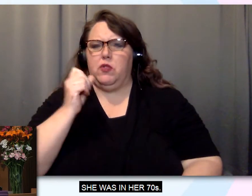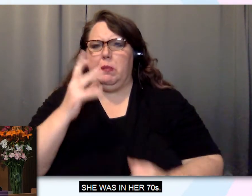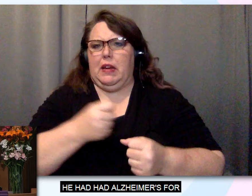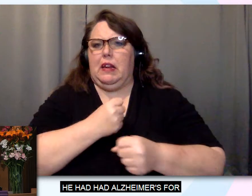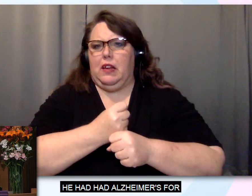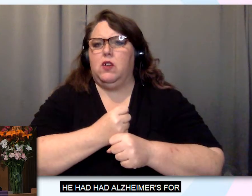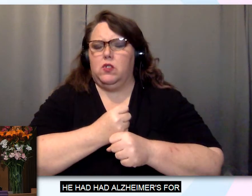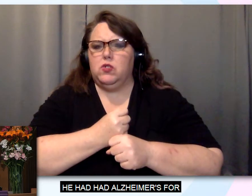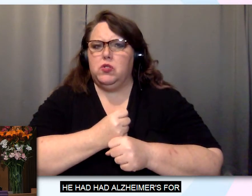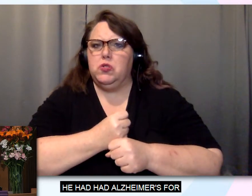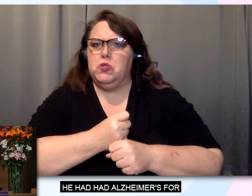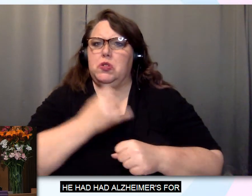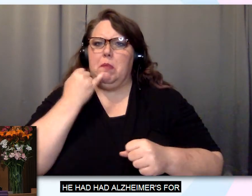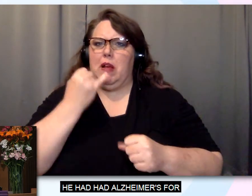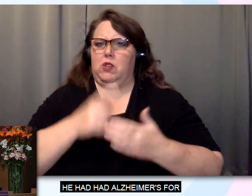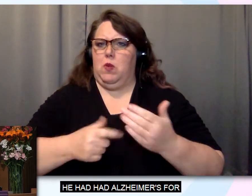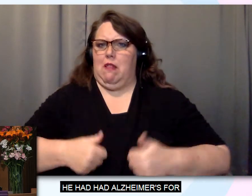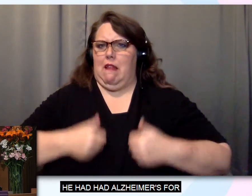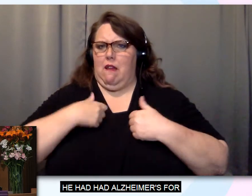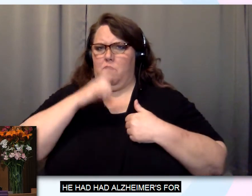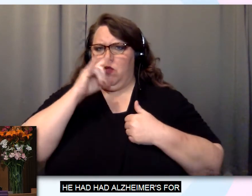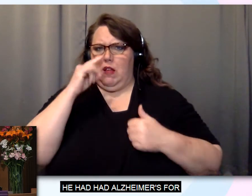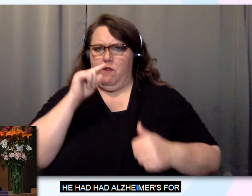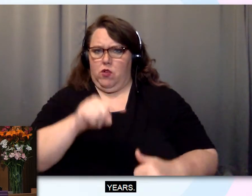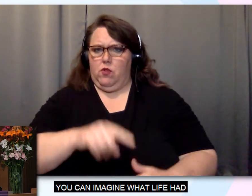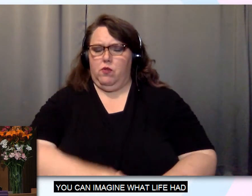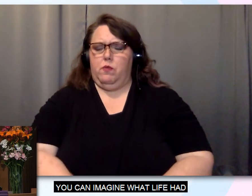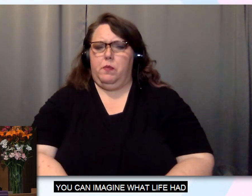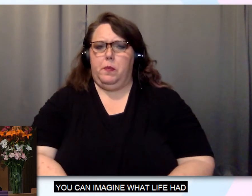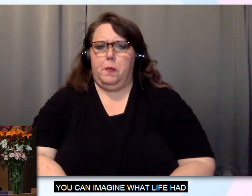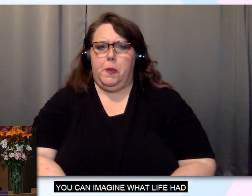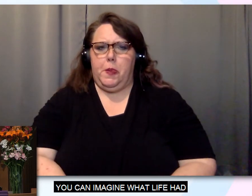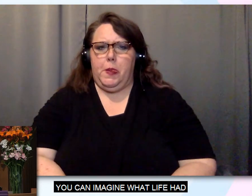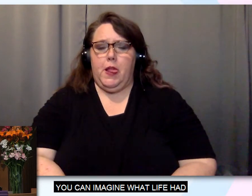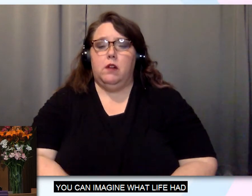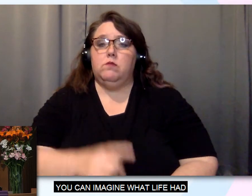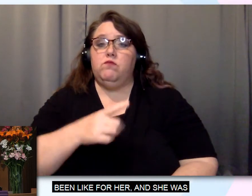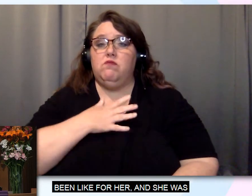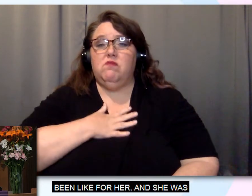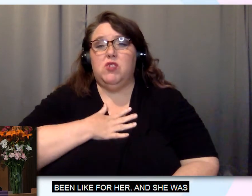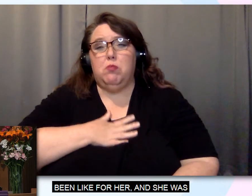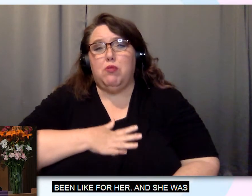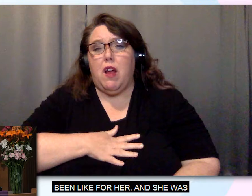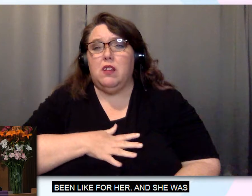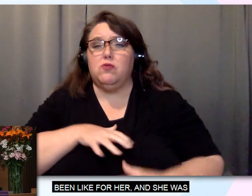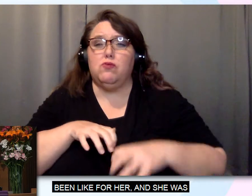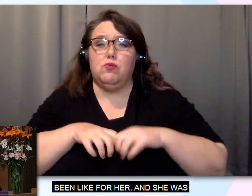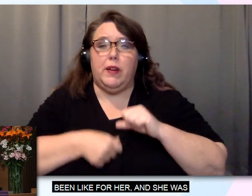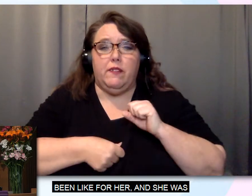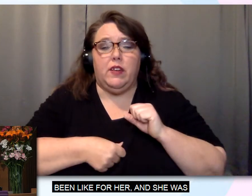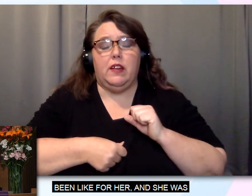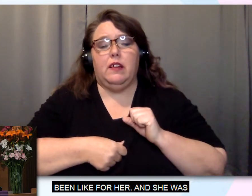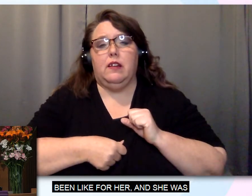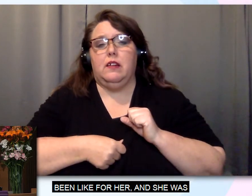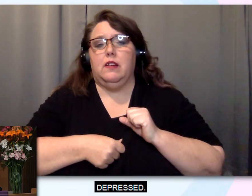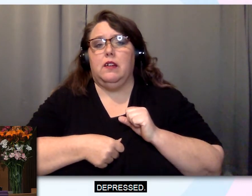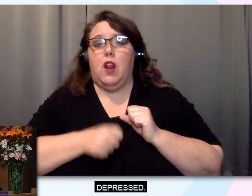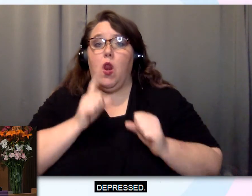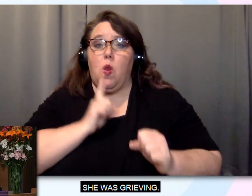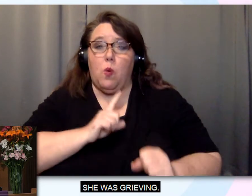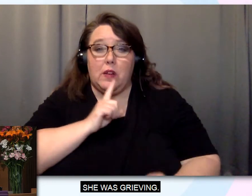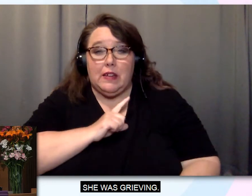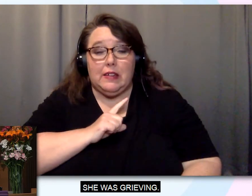Alzheimer's for years, and you can imagine what life had been like for her. And she was depressed. She was